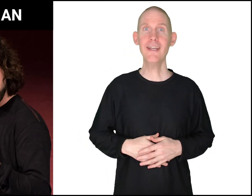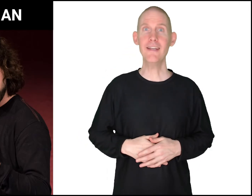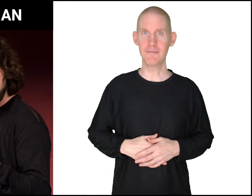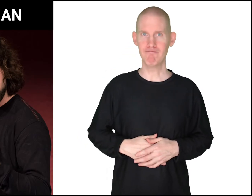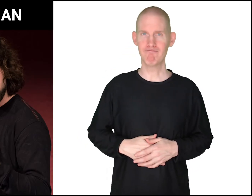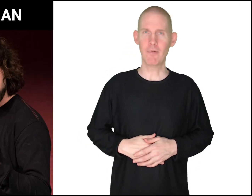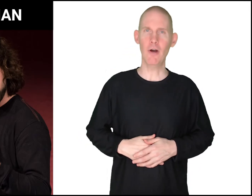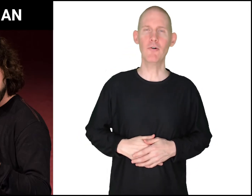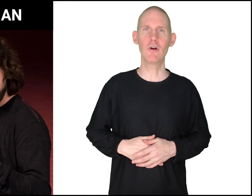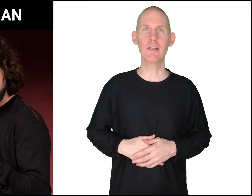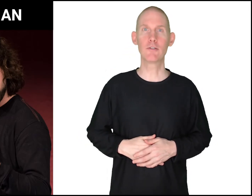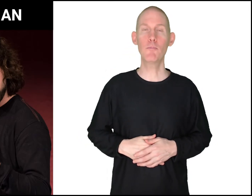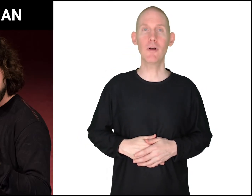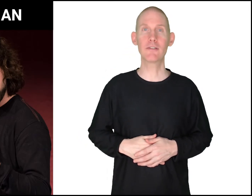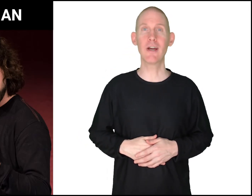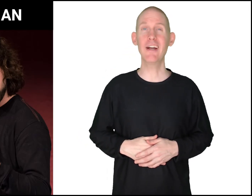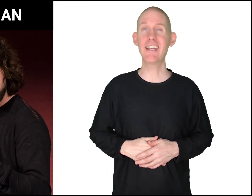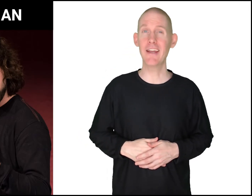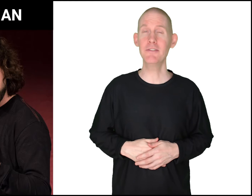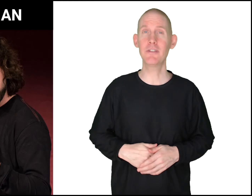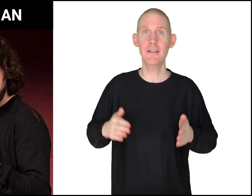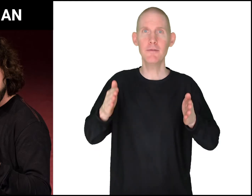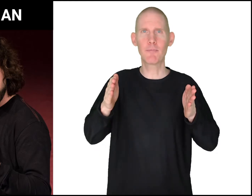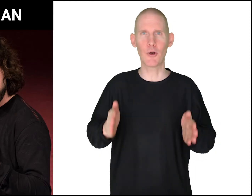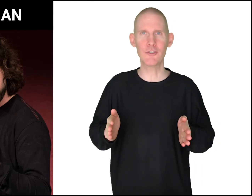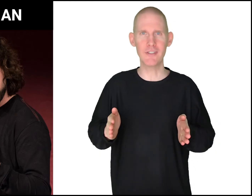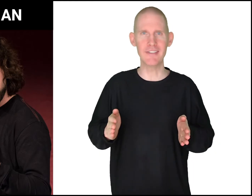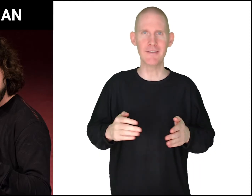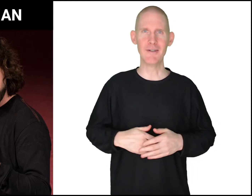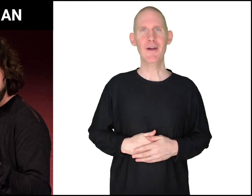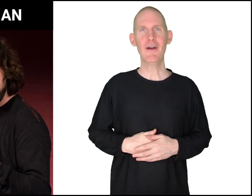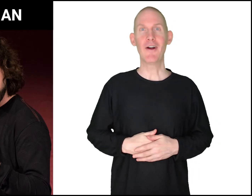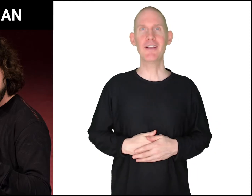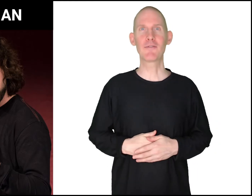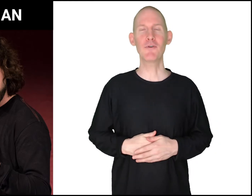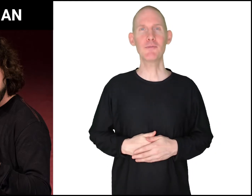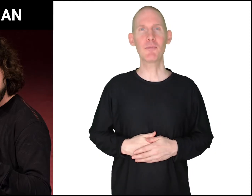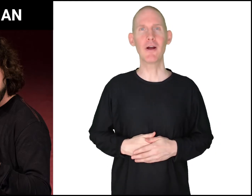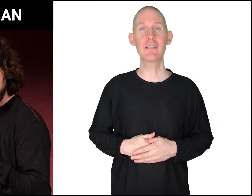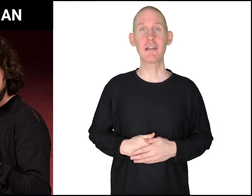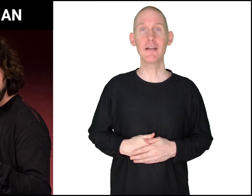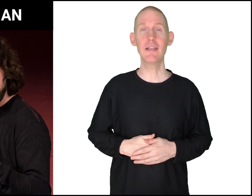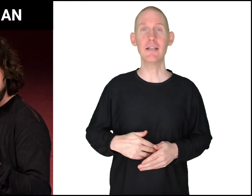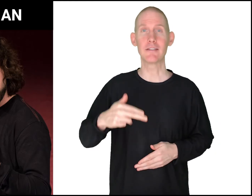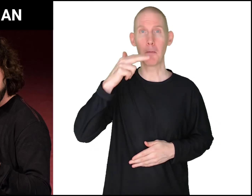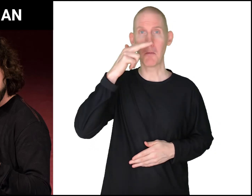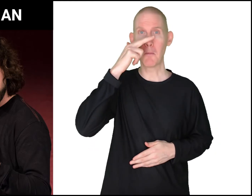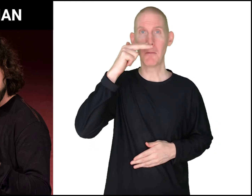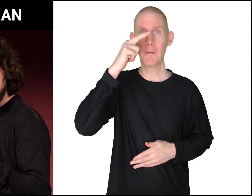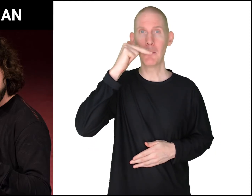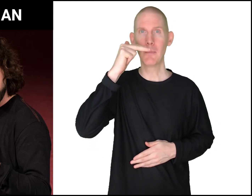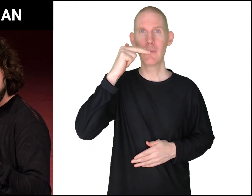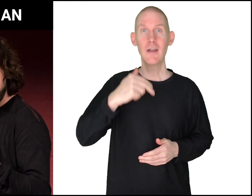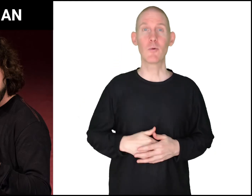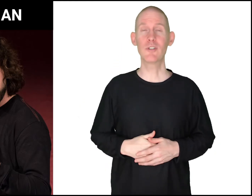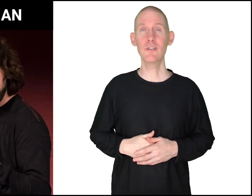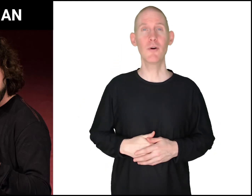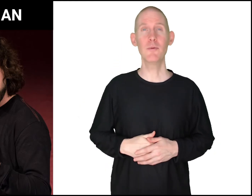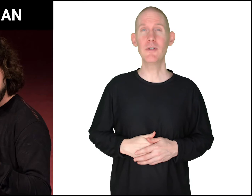comedian. All right, 2-part sign. It ends in person. All right, the first part is like this. We're just going to be doing